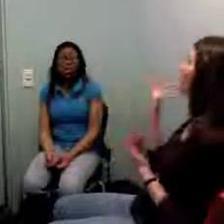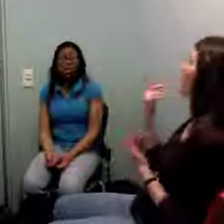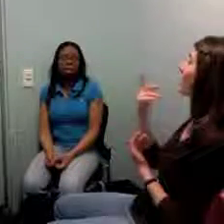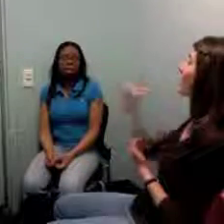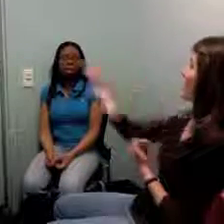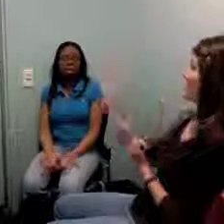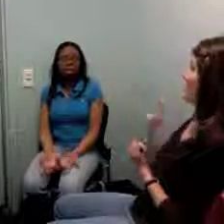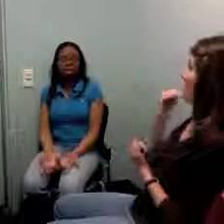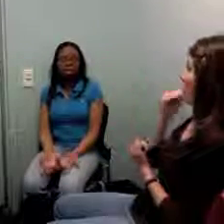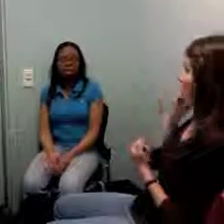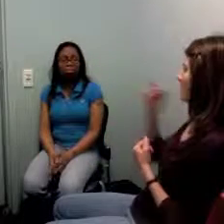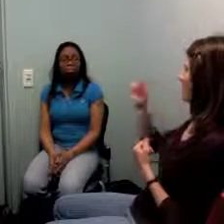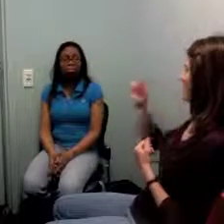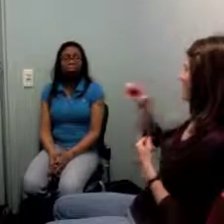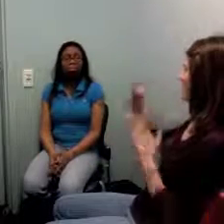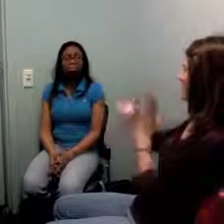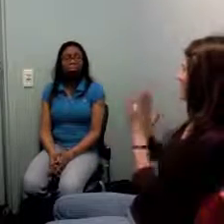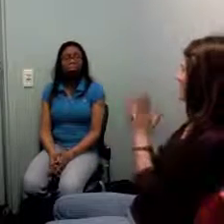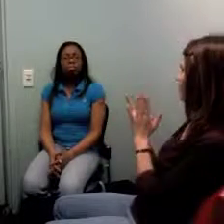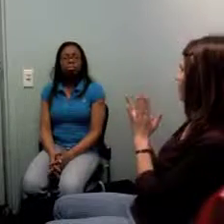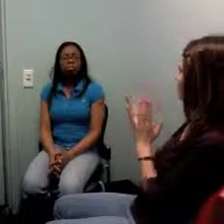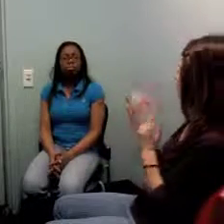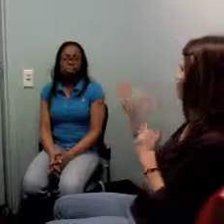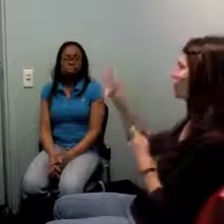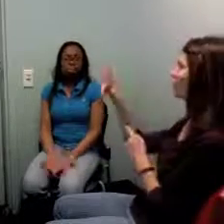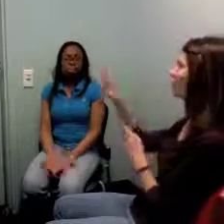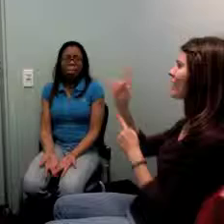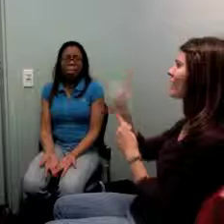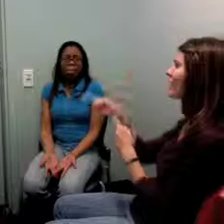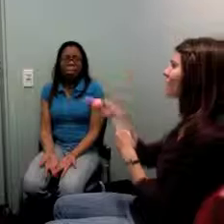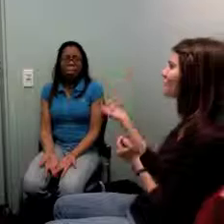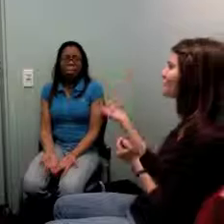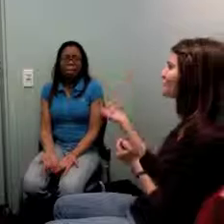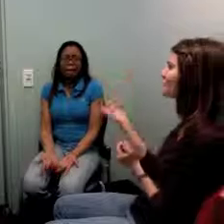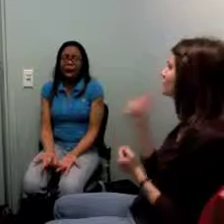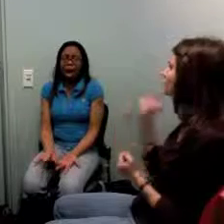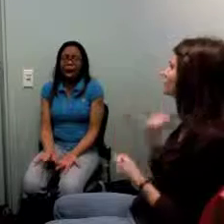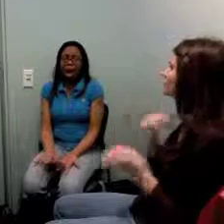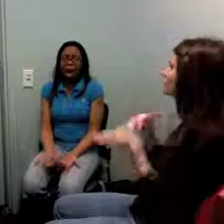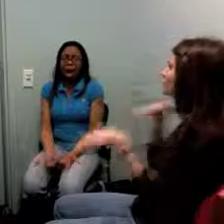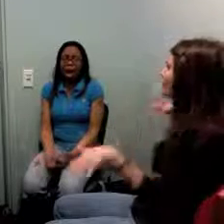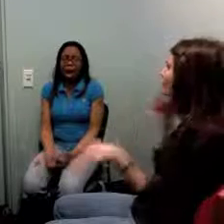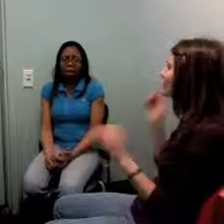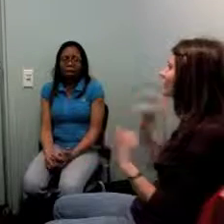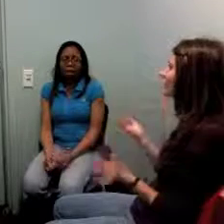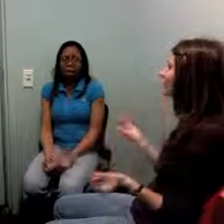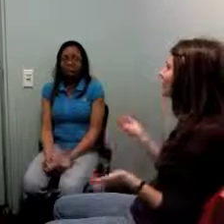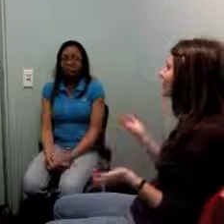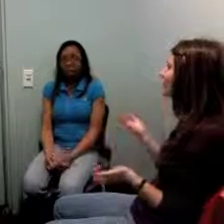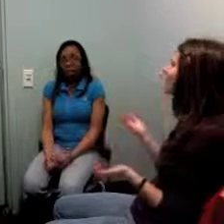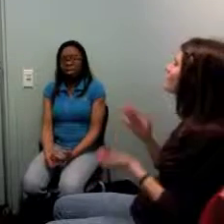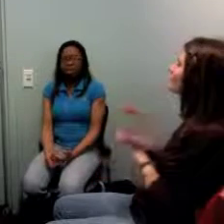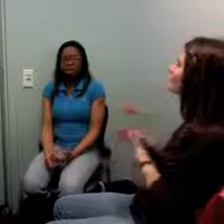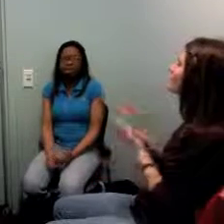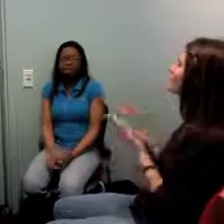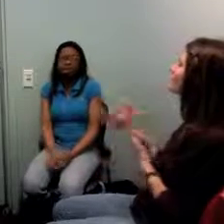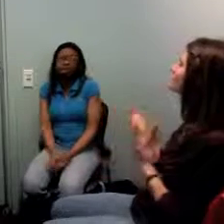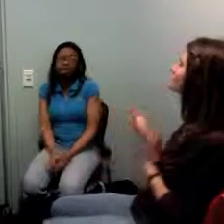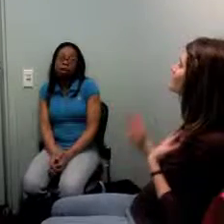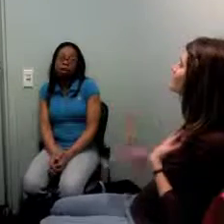and then before I arrive here, it takes about maybe an hour if I drive. But if I take the train, it takes maybe about 35 minutes.